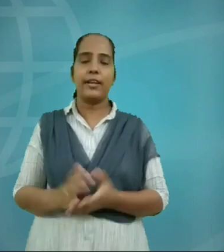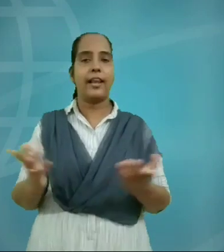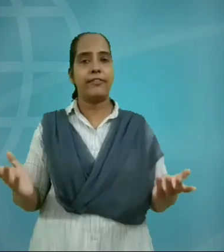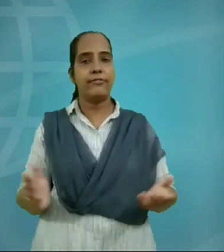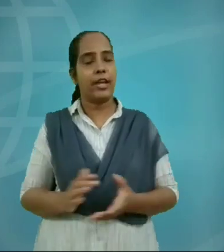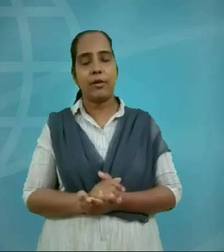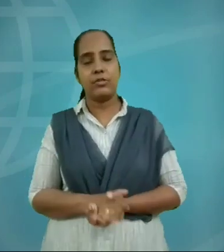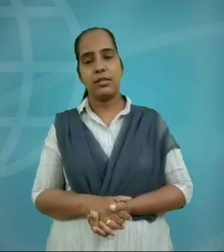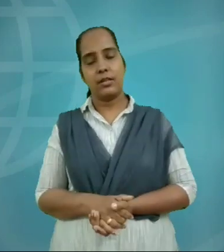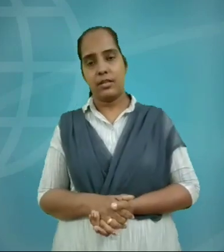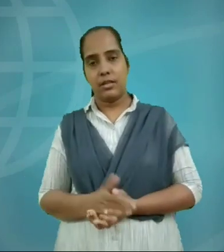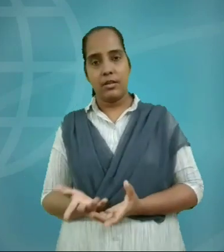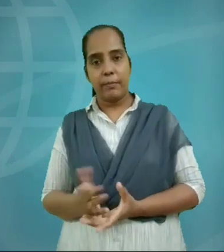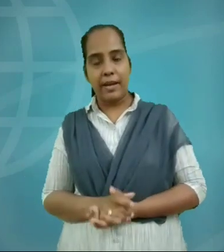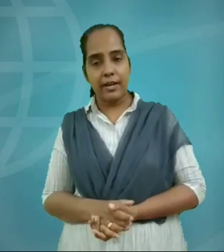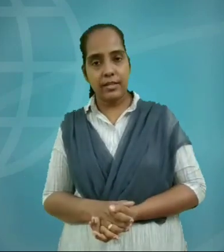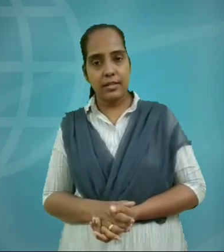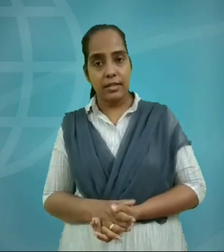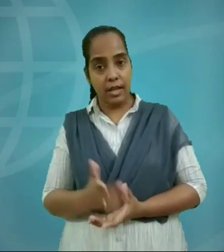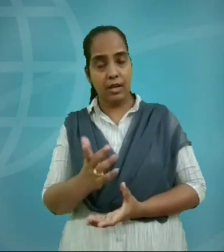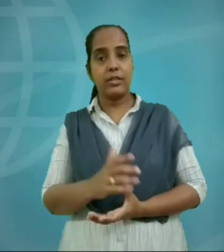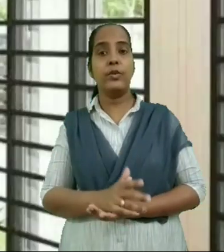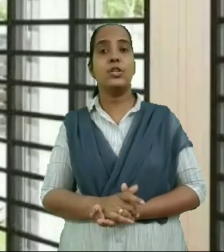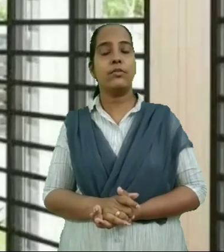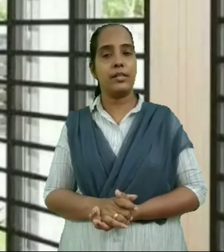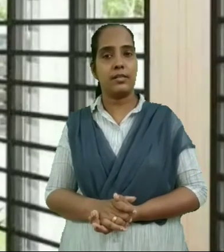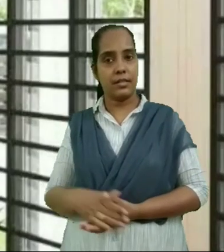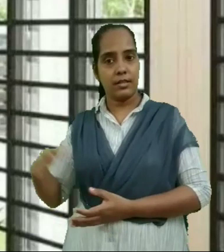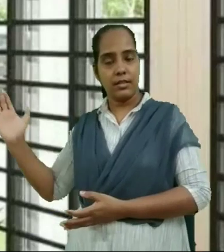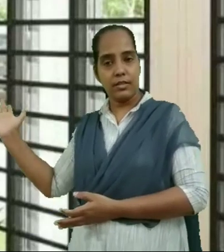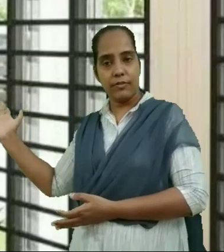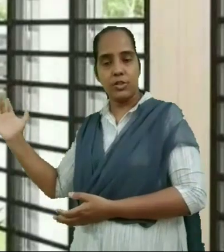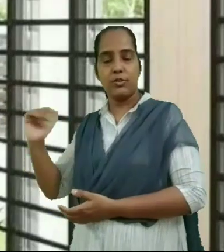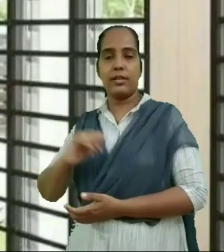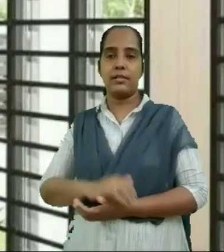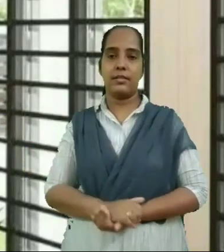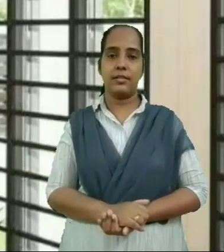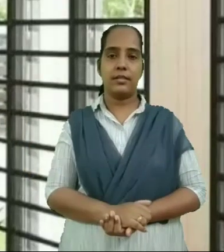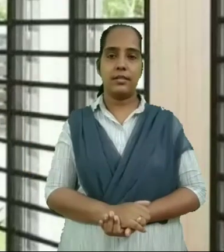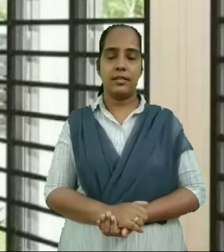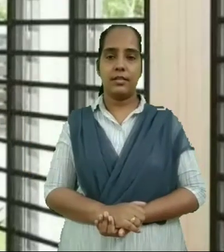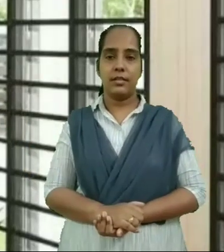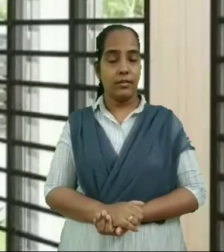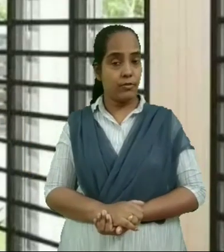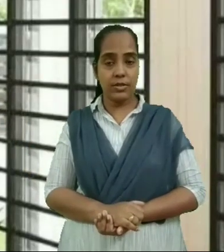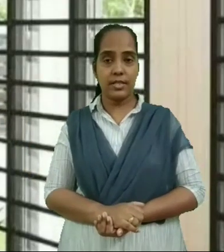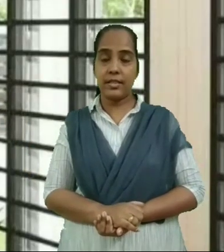real life about parallel lines? Yeah, the window grills. The window grills. Who's yes?